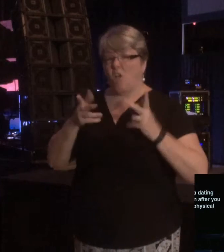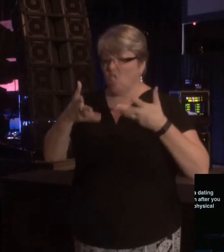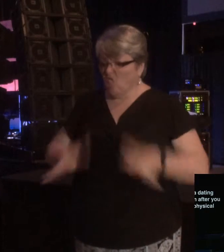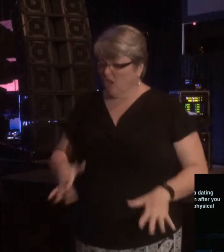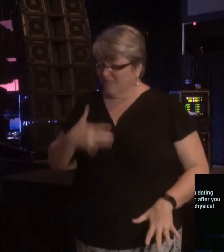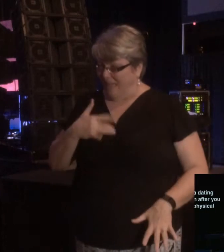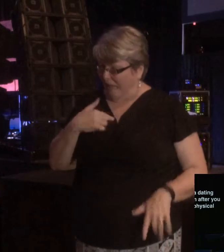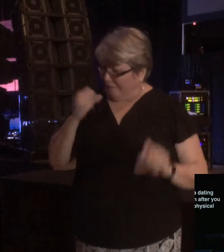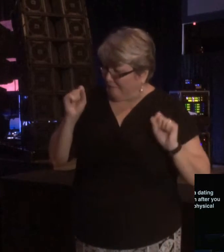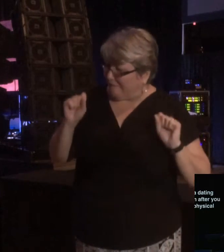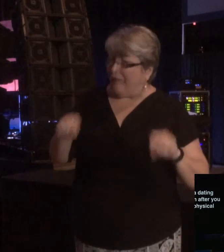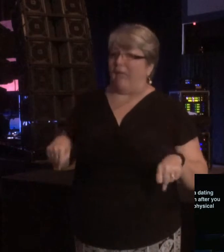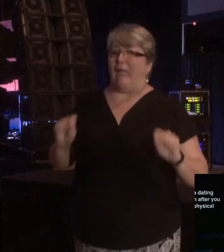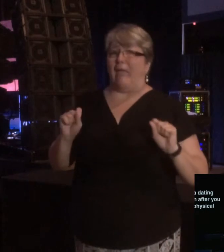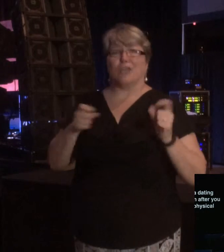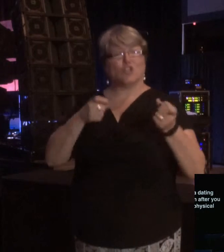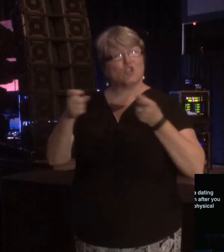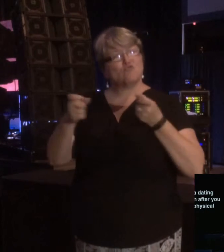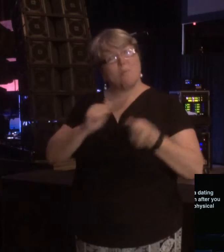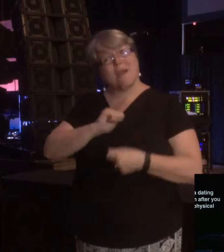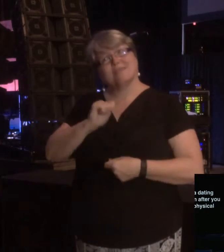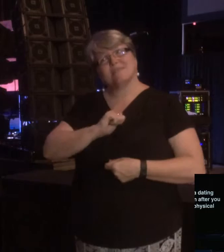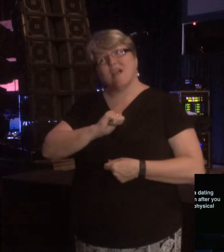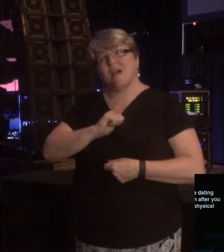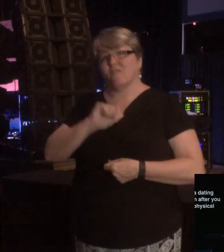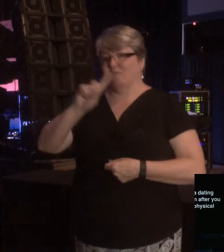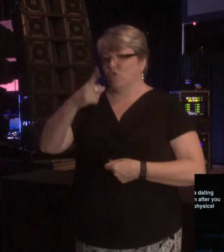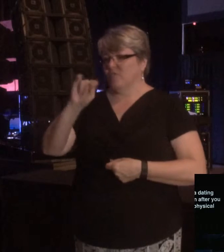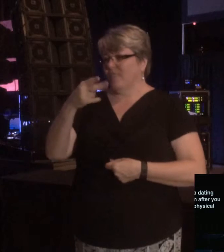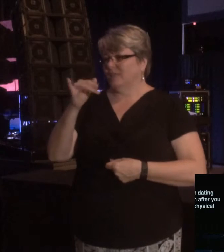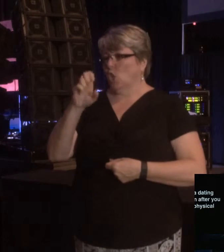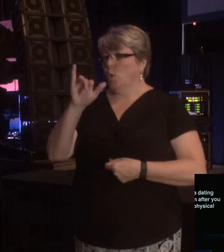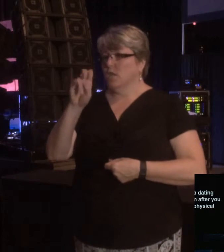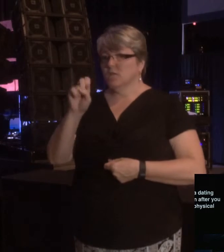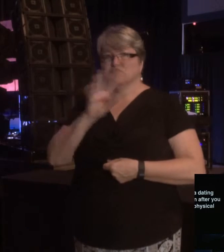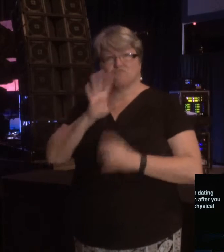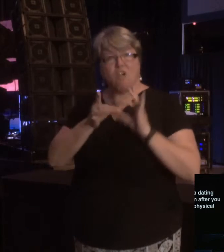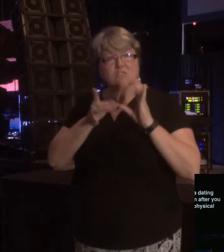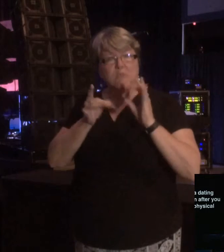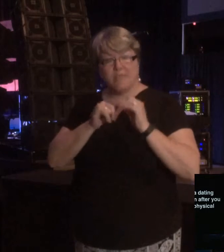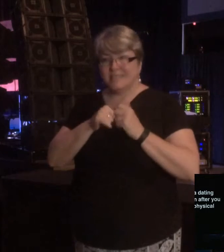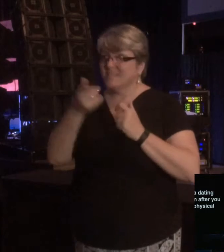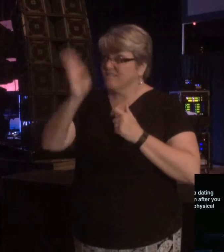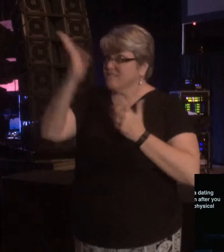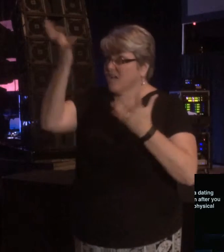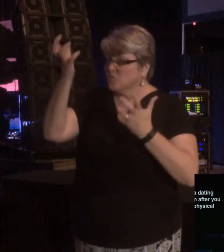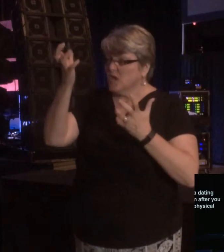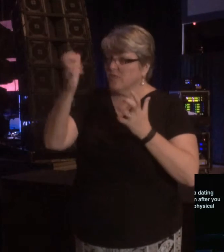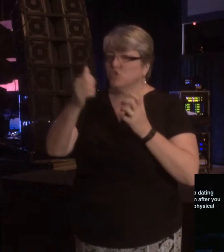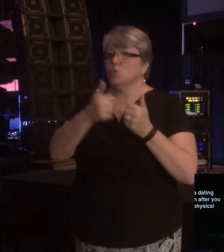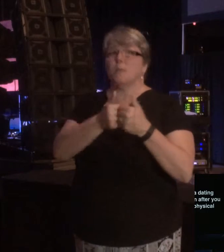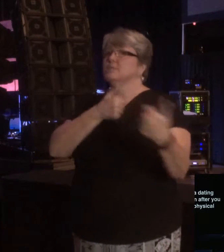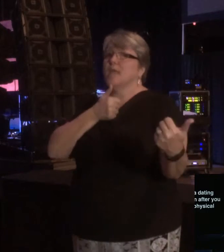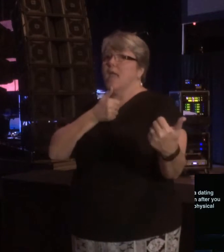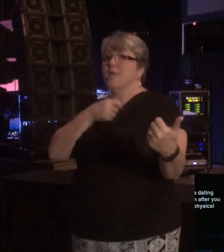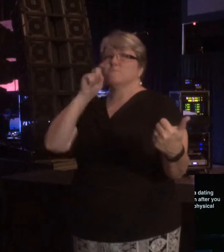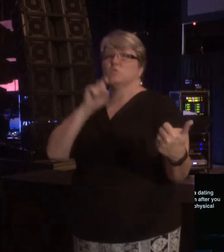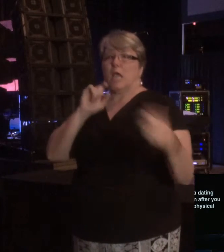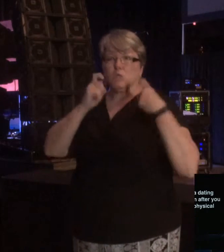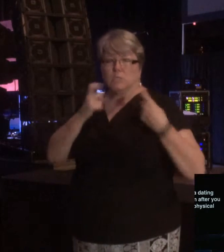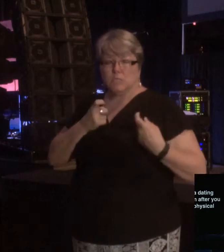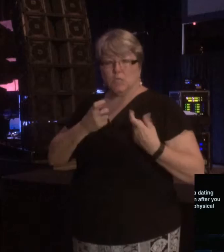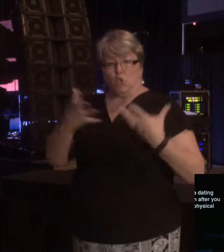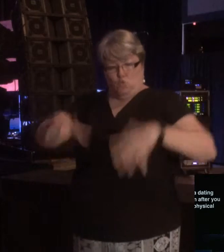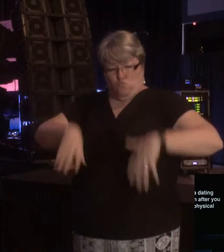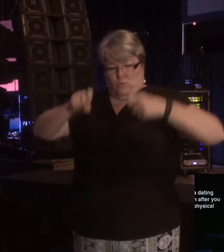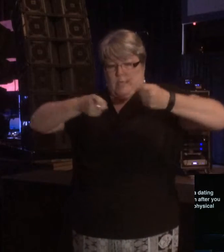were better. And I tried to force that, and it did not work, and it put pits in my stomach, and it was I was full of anxiety, and it was just,